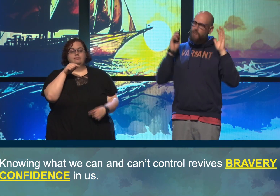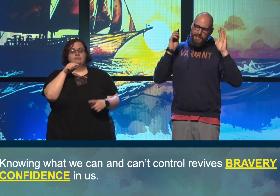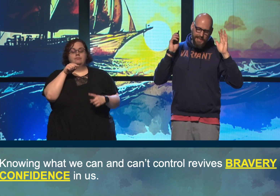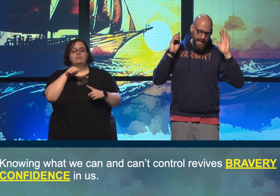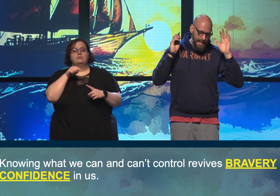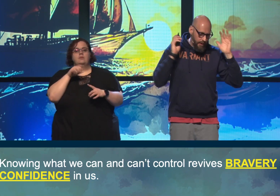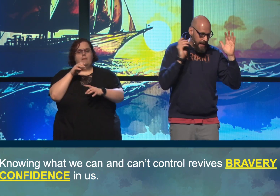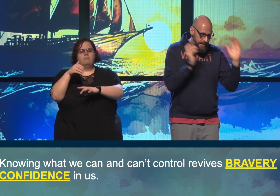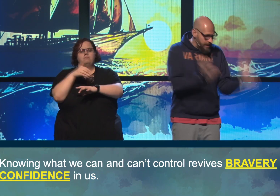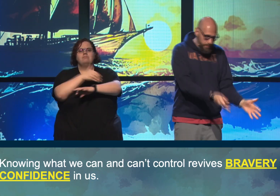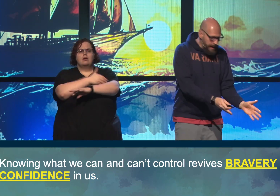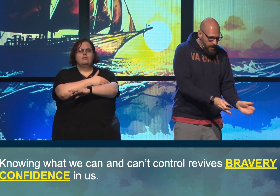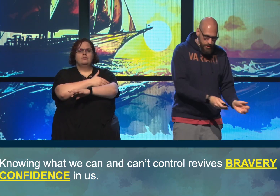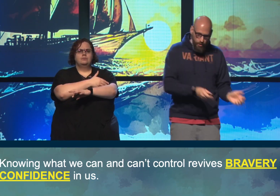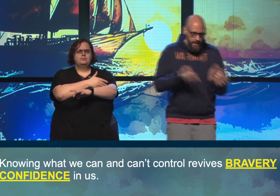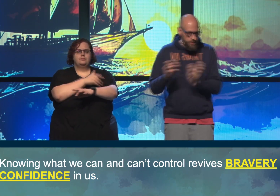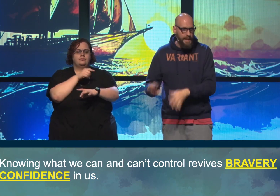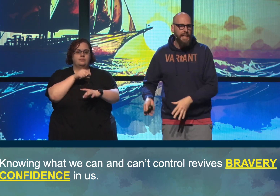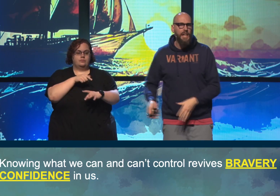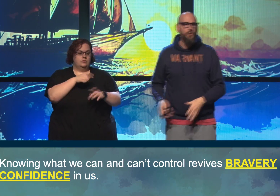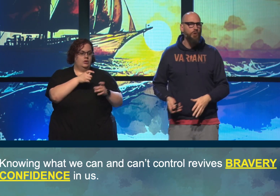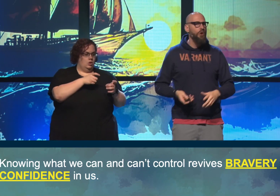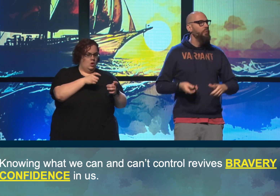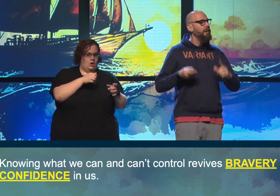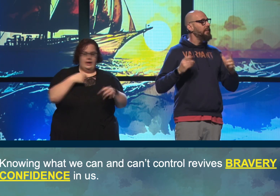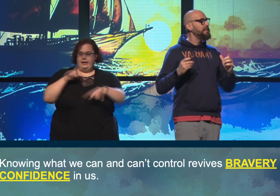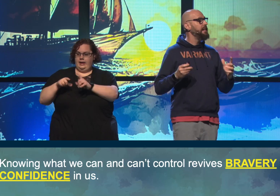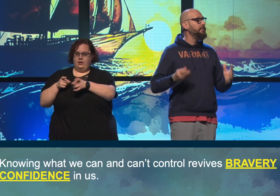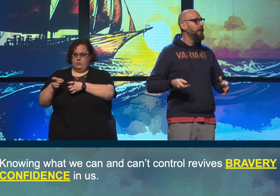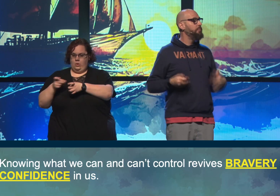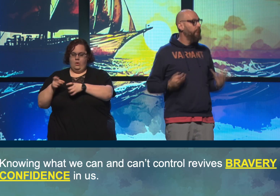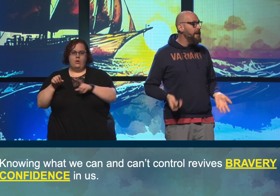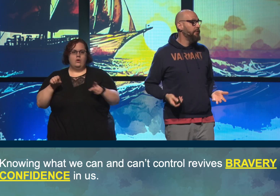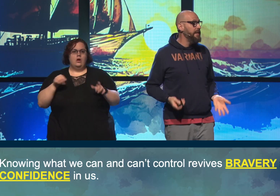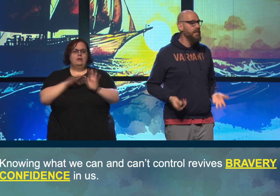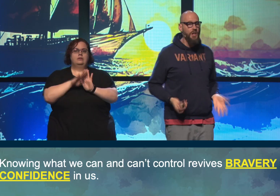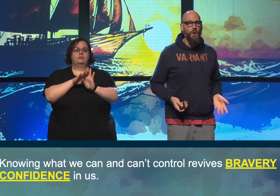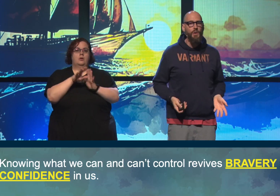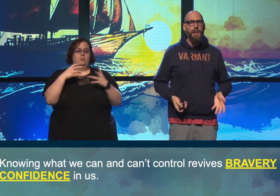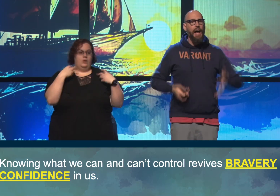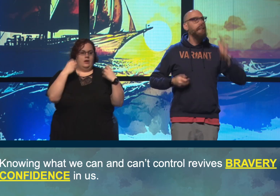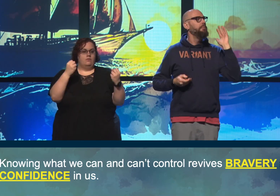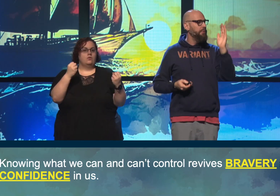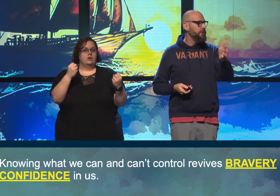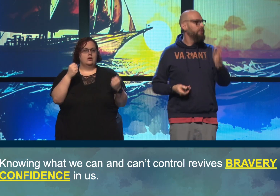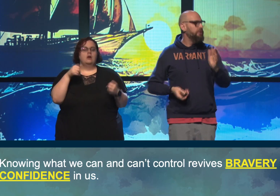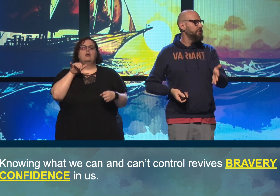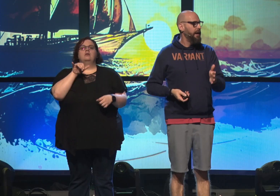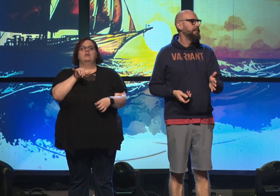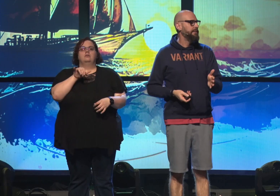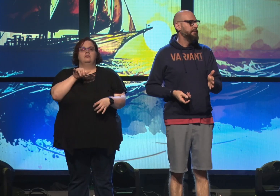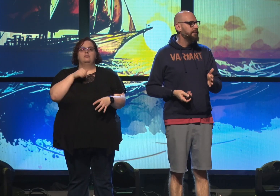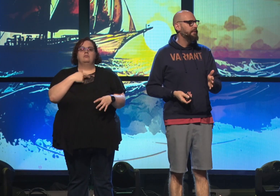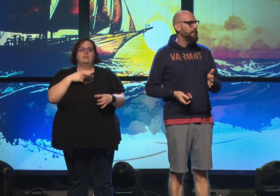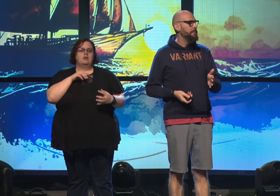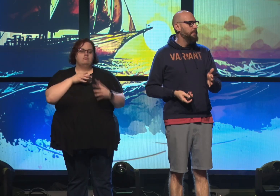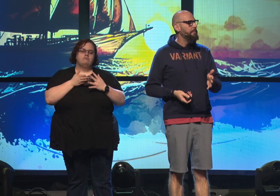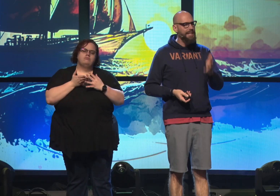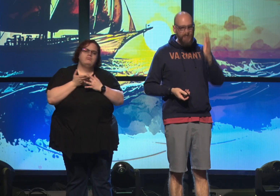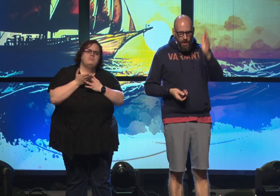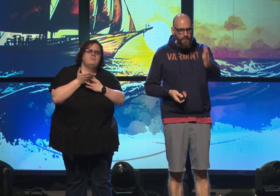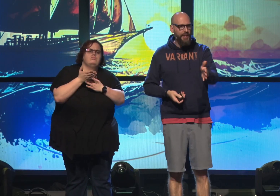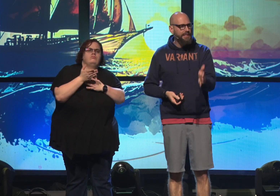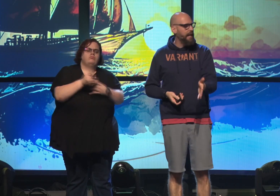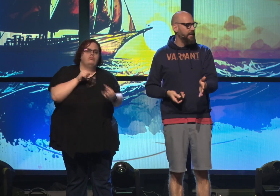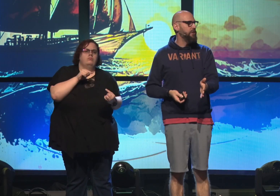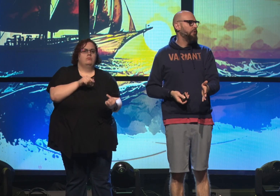When we start to say, okay, here's what I can control, here's what I can't control, we all of a sudden develop bravery to know I can push through the stress.